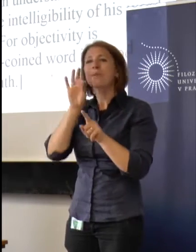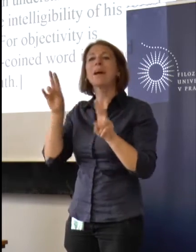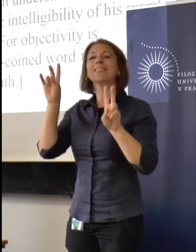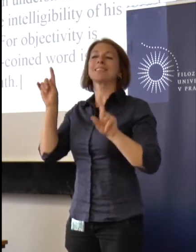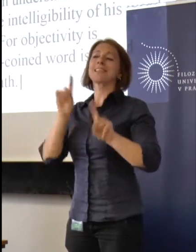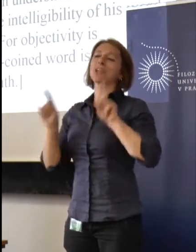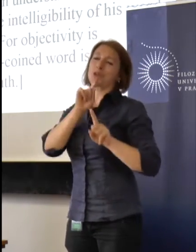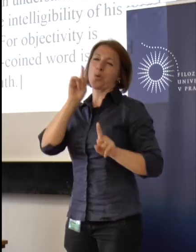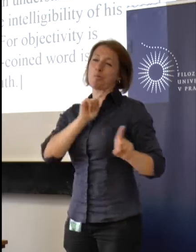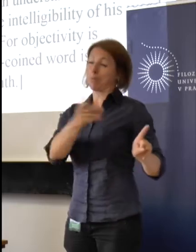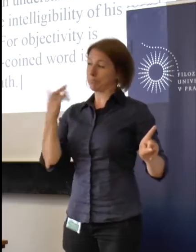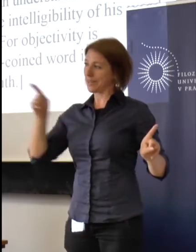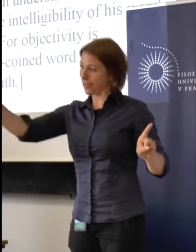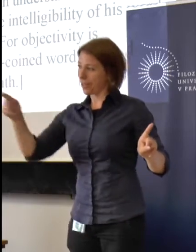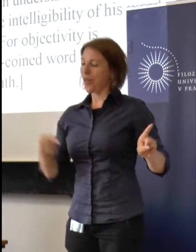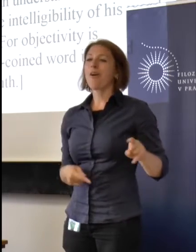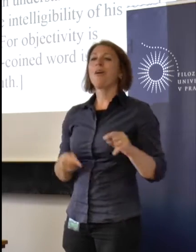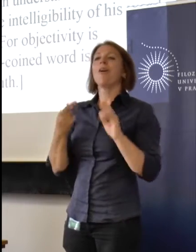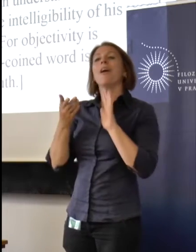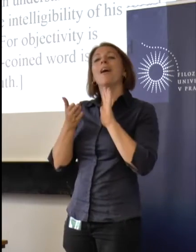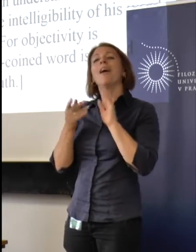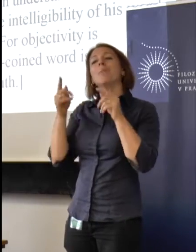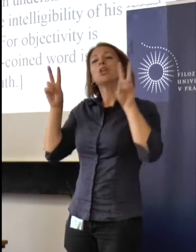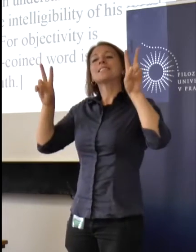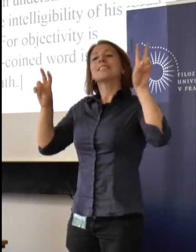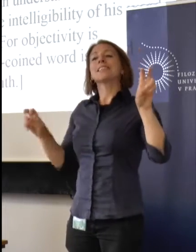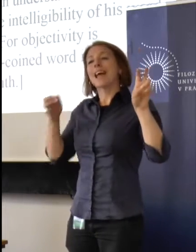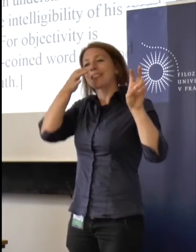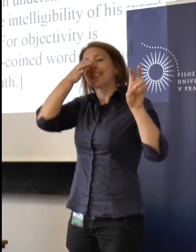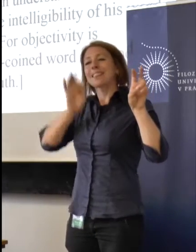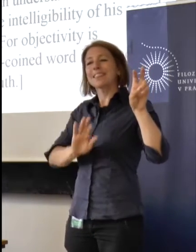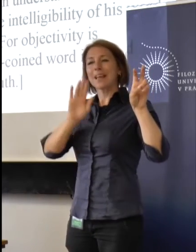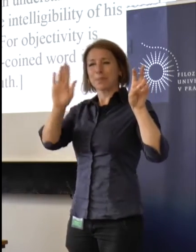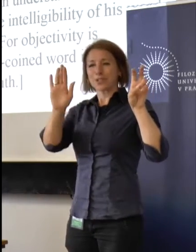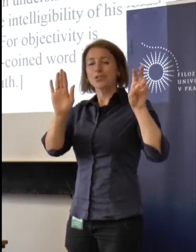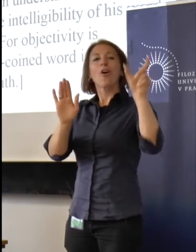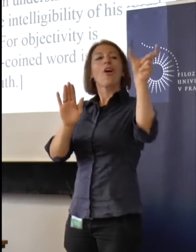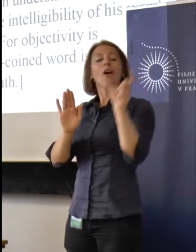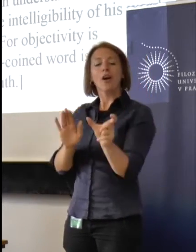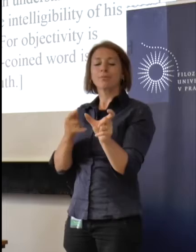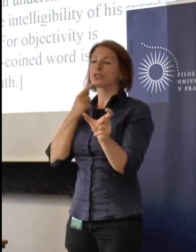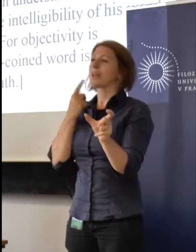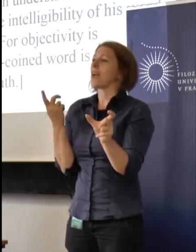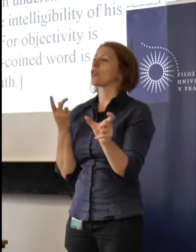mit, together, and denken, think. So creating thought is really